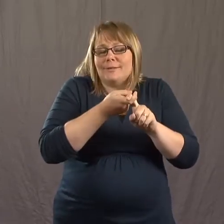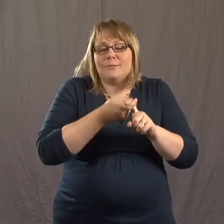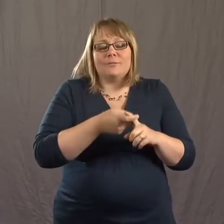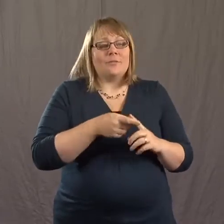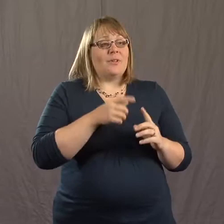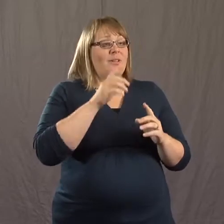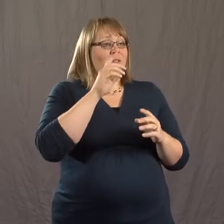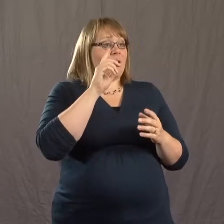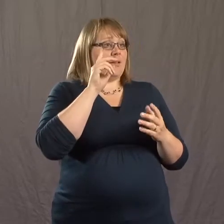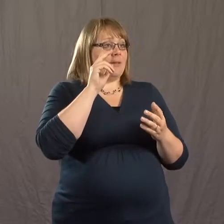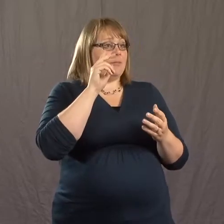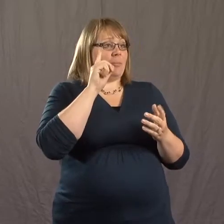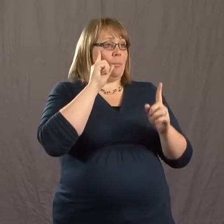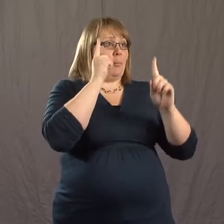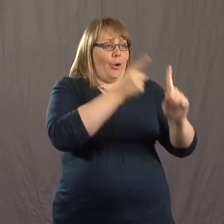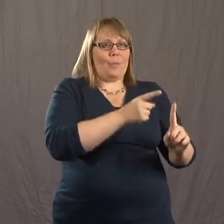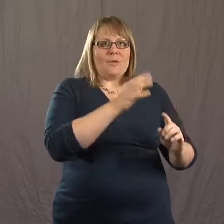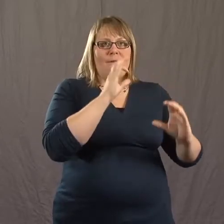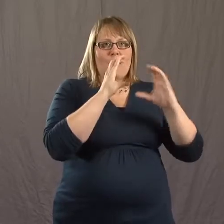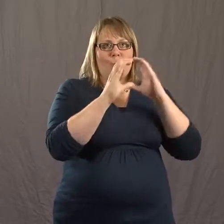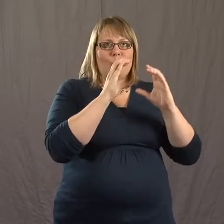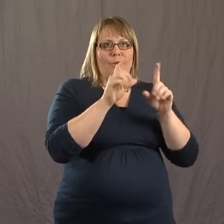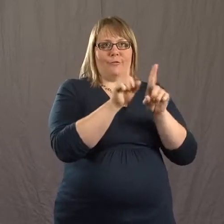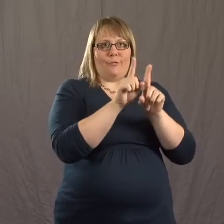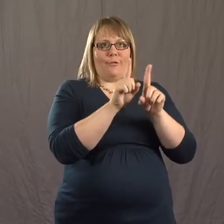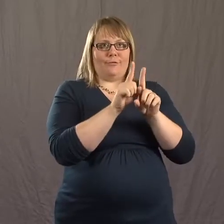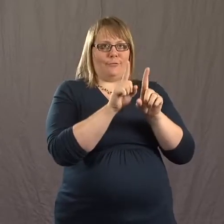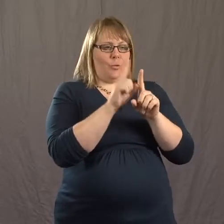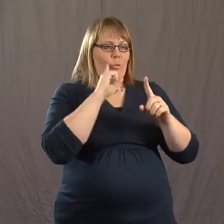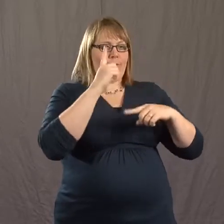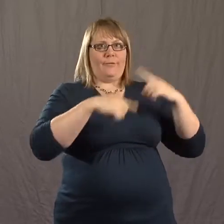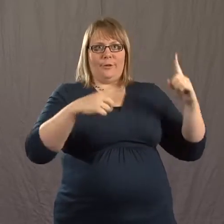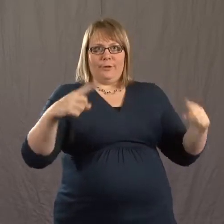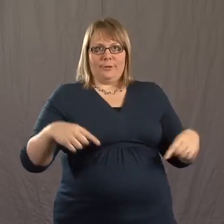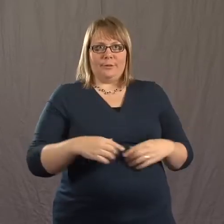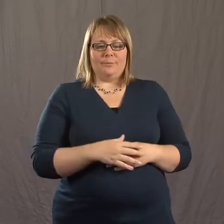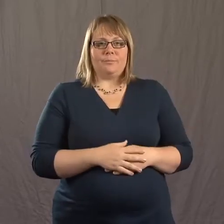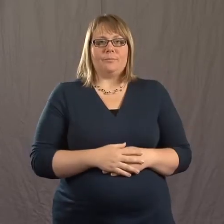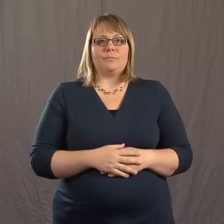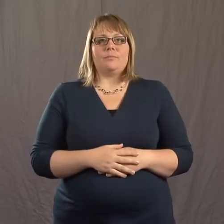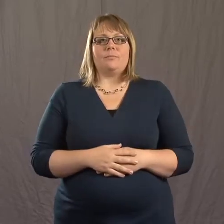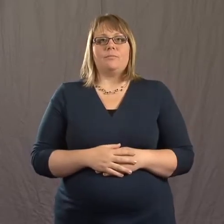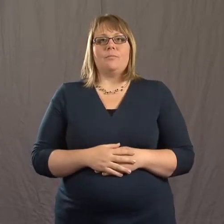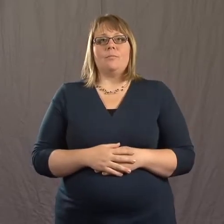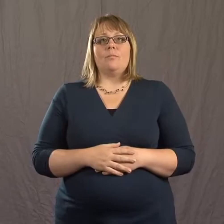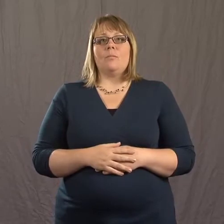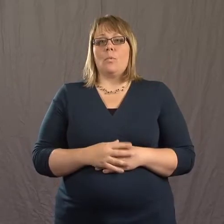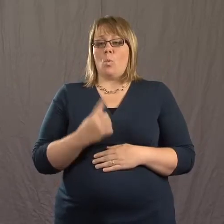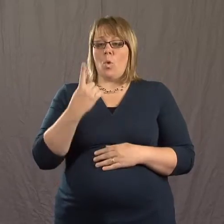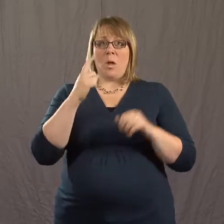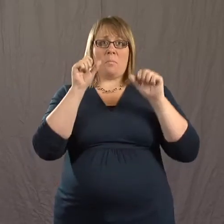social conversation with their friends. The purpose of the conversation will also vary.